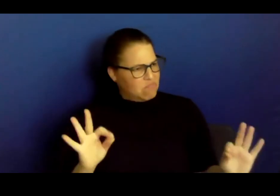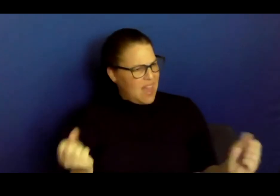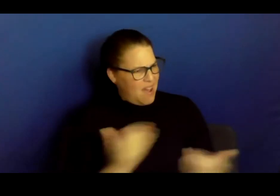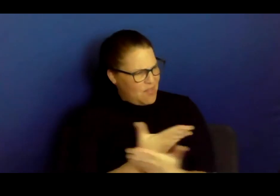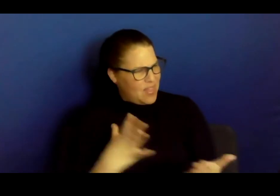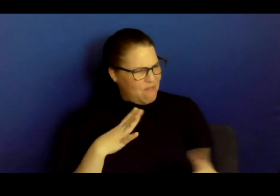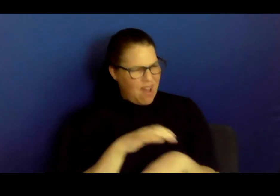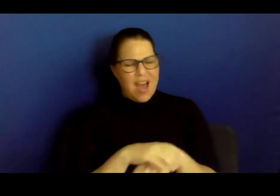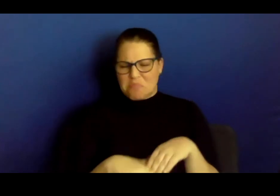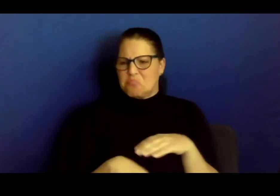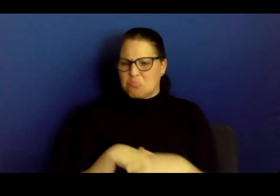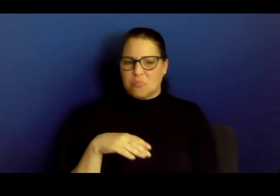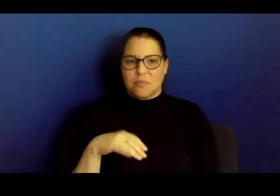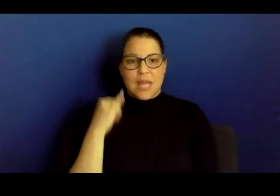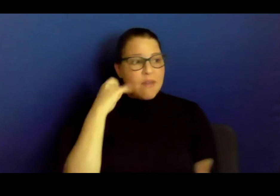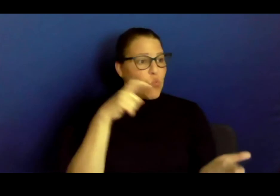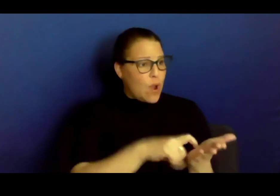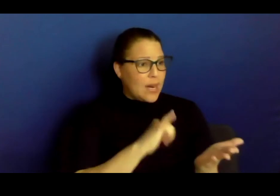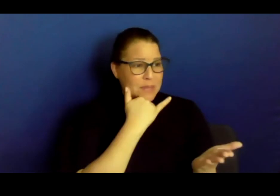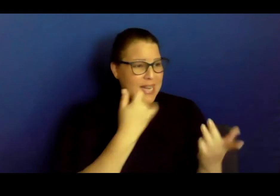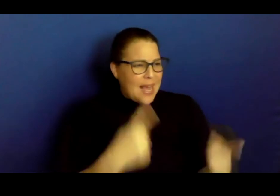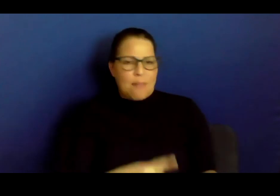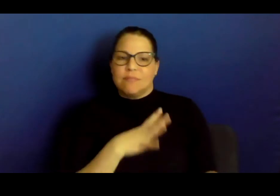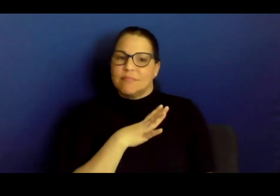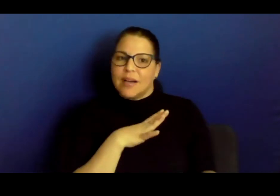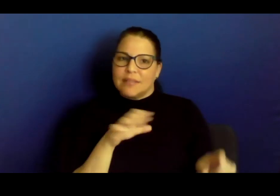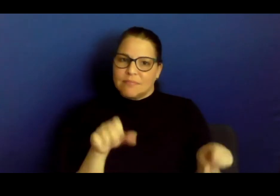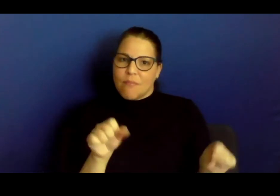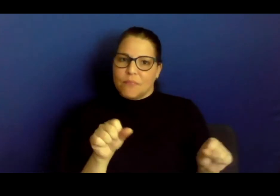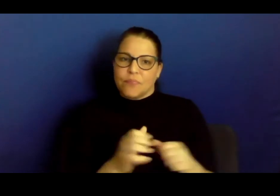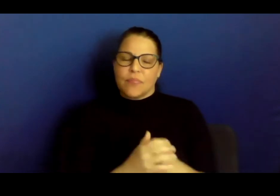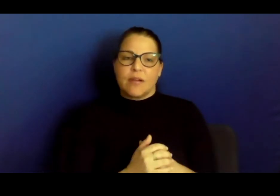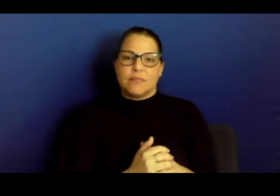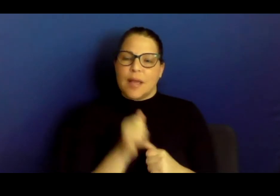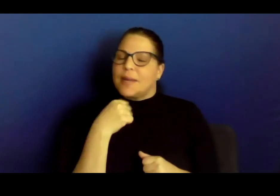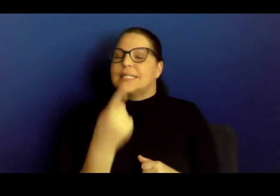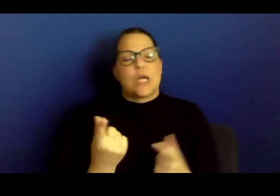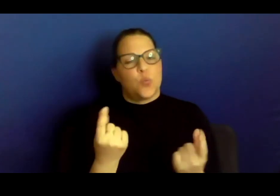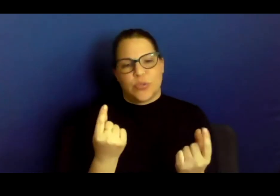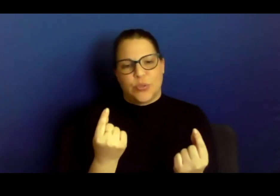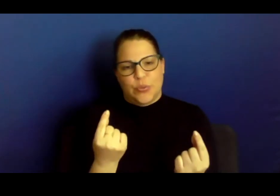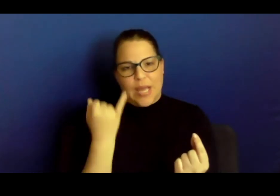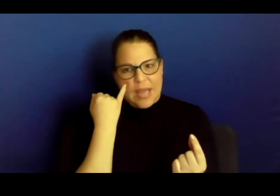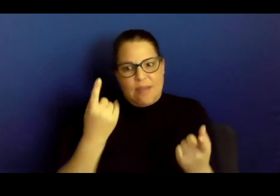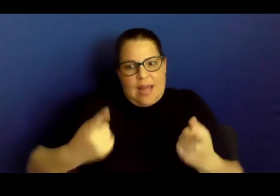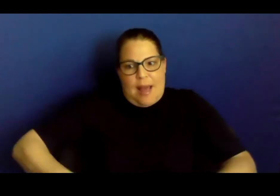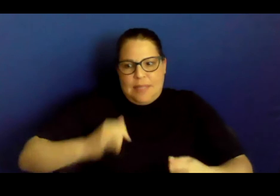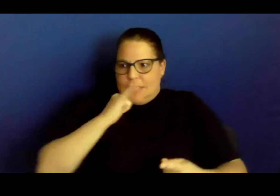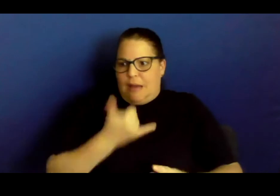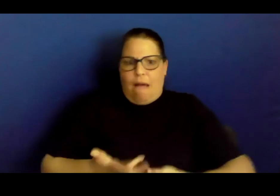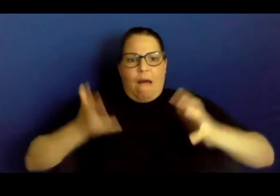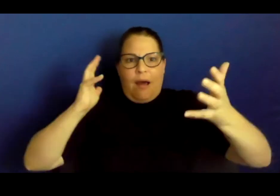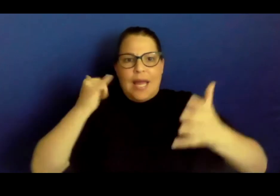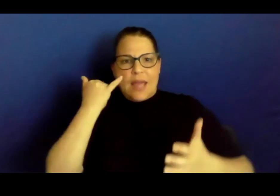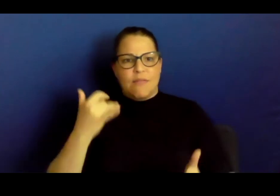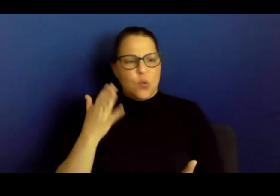even recognizing the mistake would be a good practice for you to do there. I'm not going to tell you what to do when that moment comes, but if you're grounded